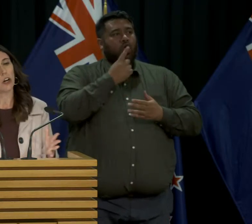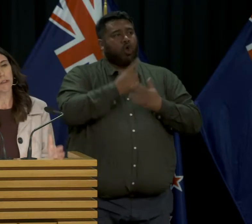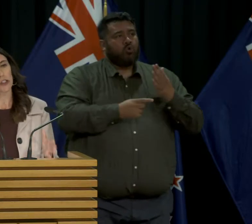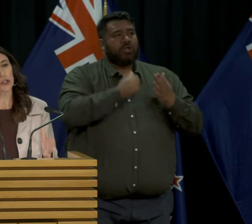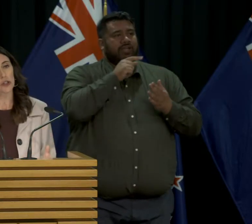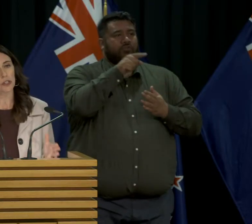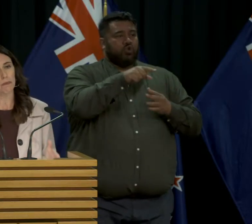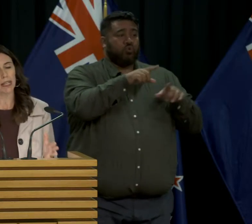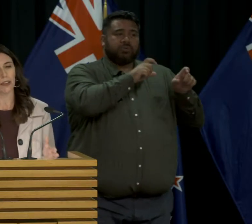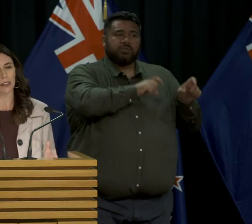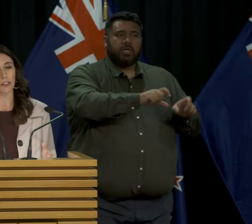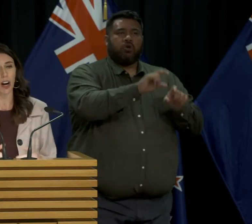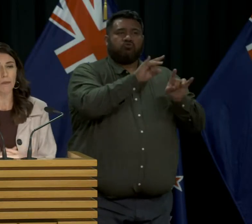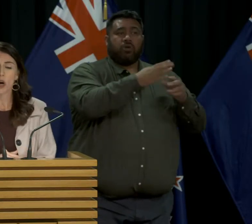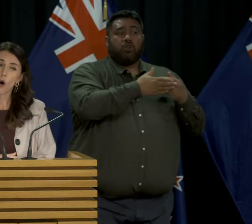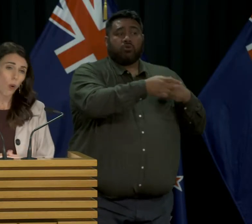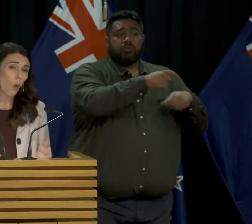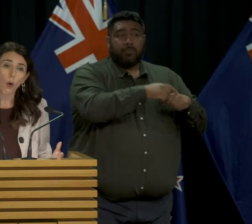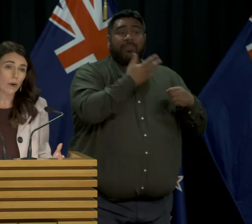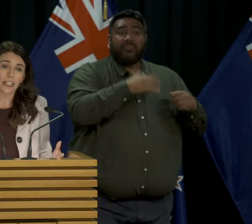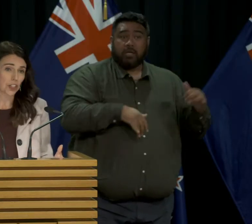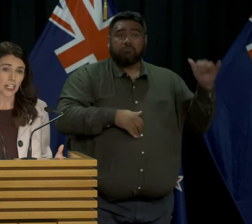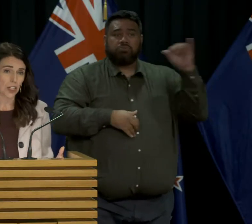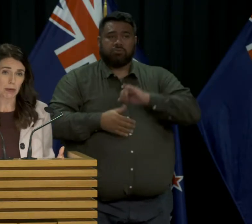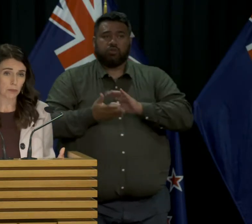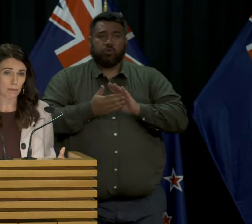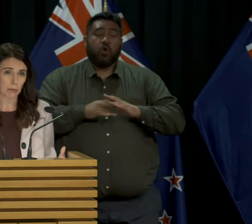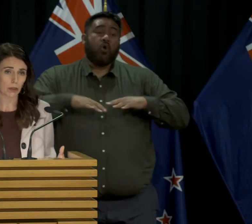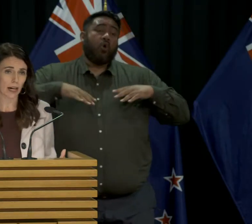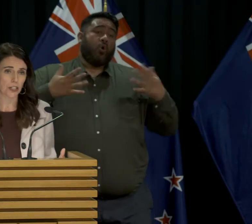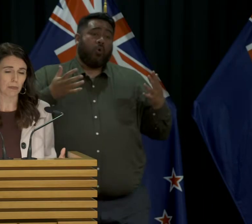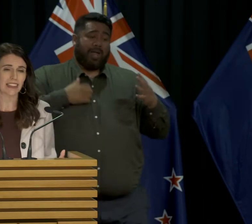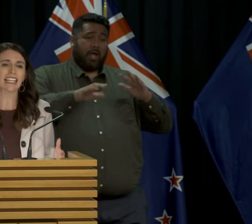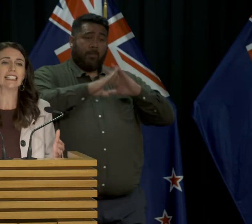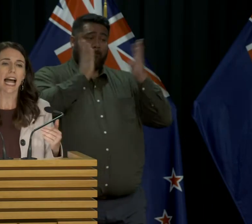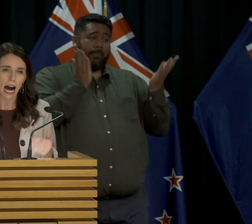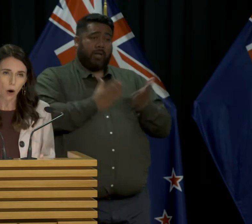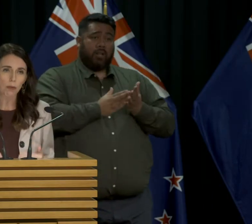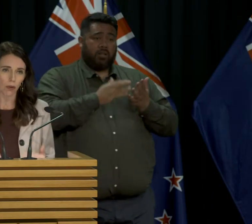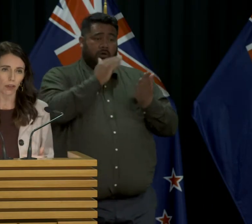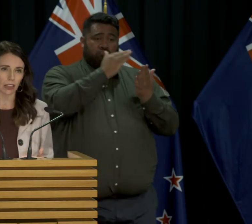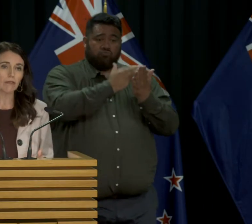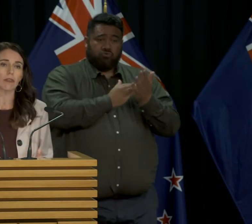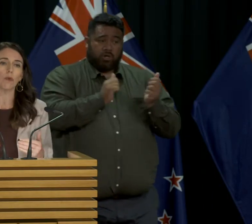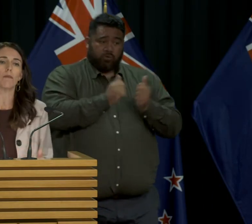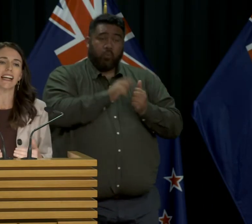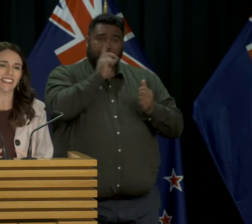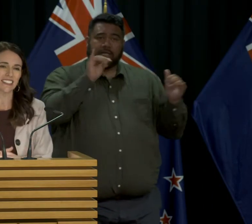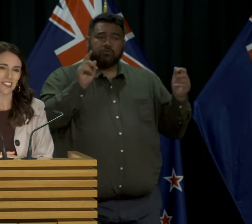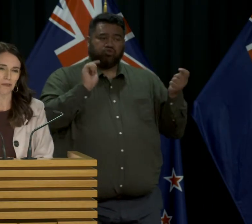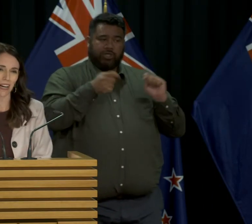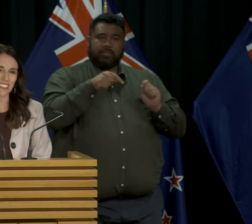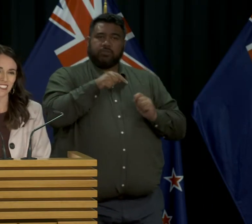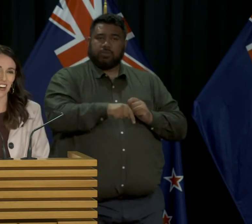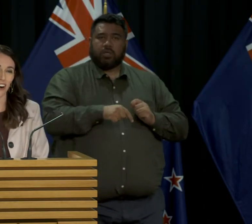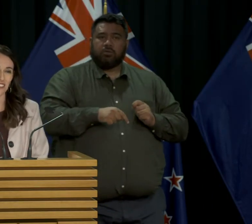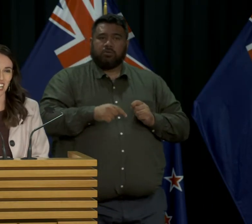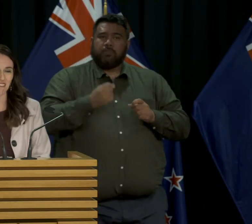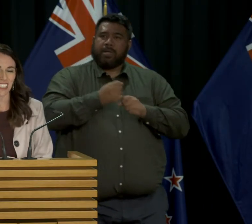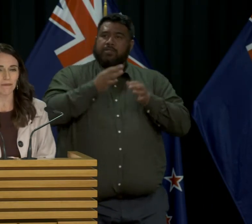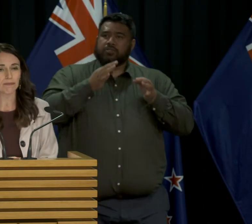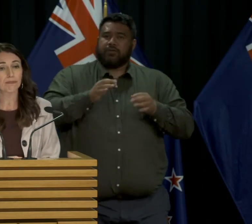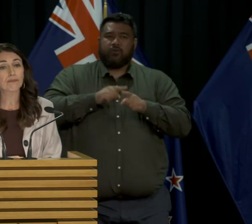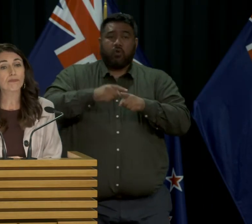Australia for a certain period of time, or we can change our bubble arrangement. That is our prerogative, and we'll make that decision based on